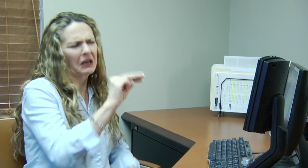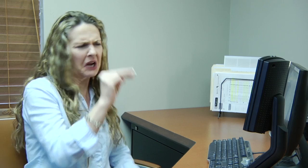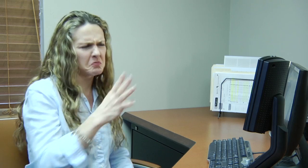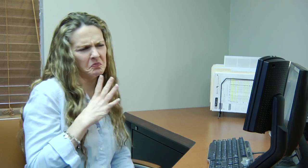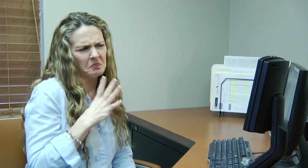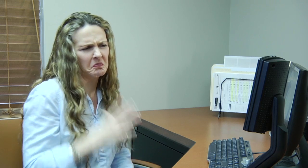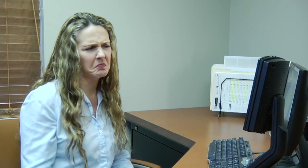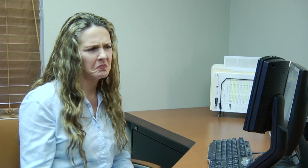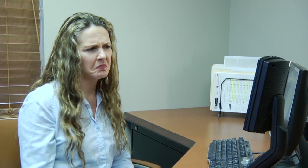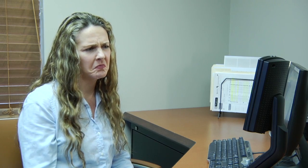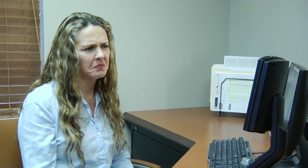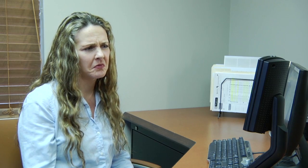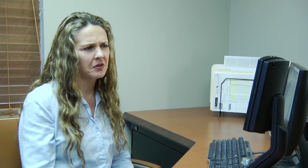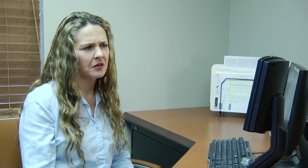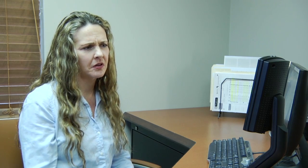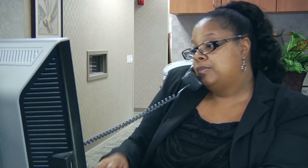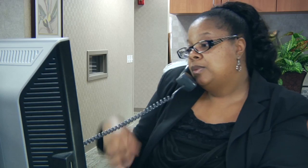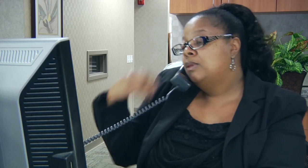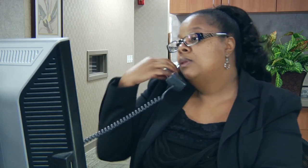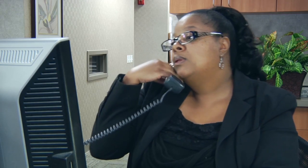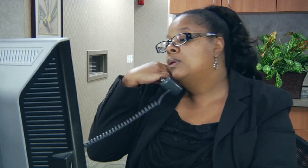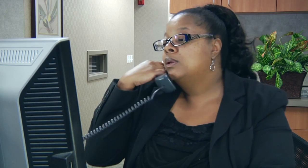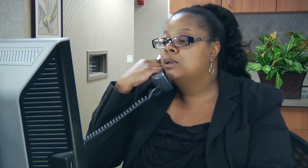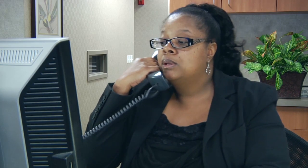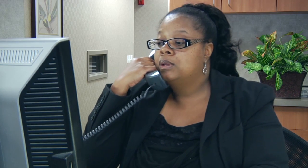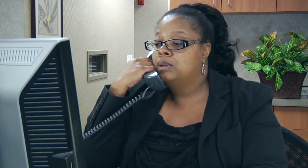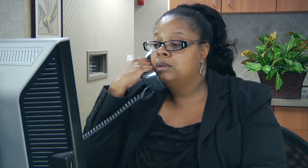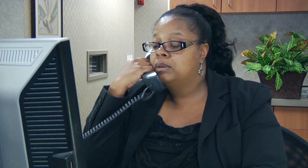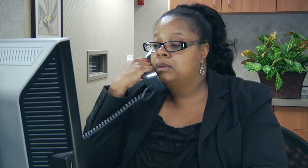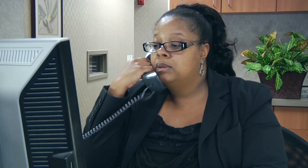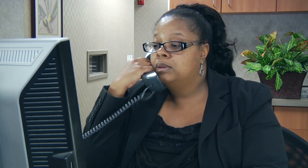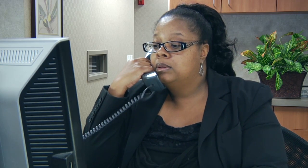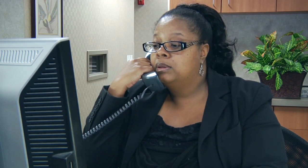I would prefer tomorrow, but if you cannot get an interpreter for tomorrow, I'll take Monday.